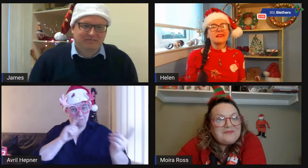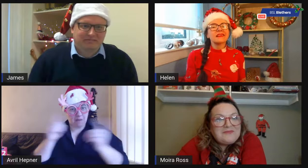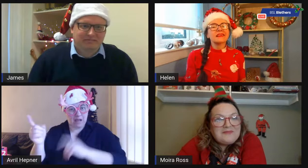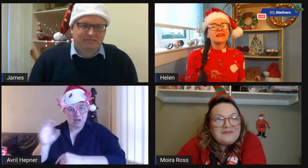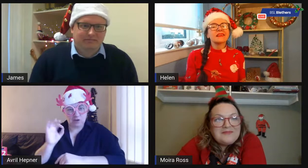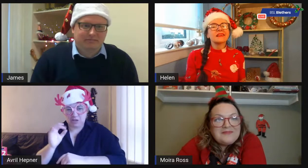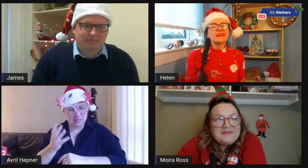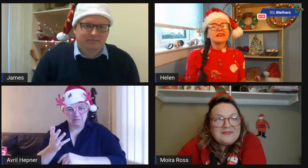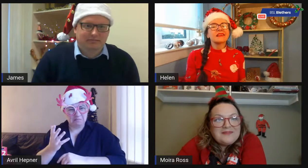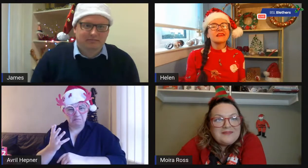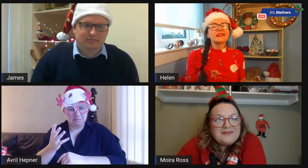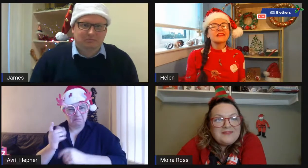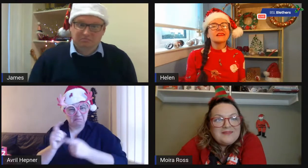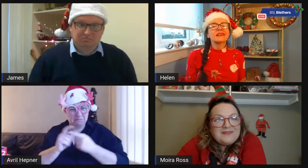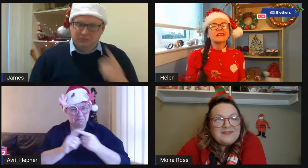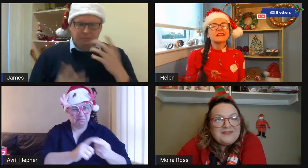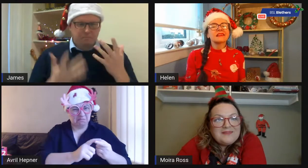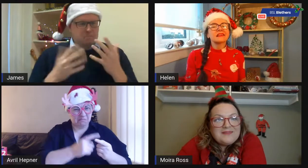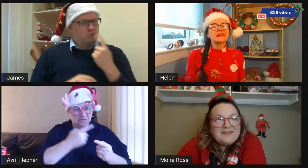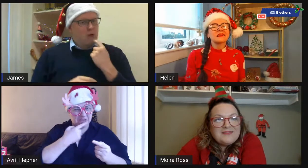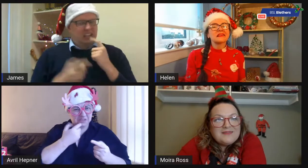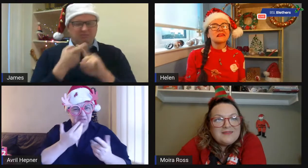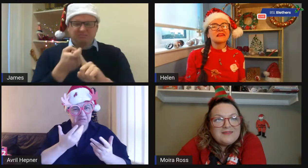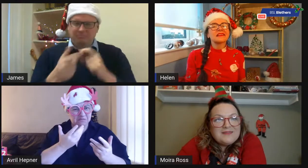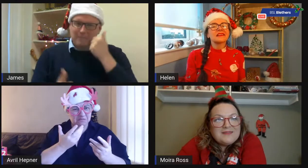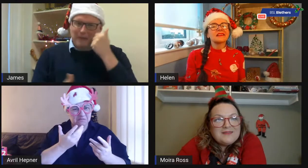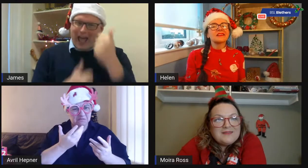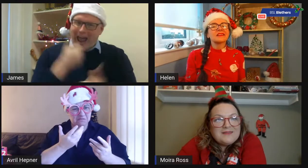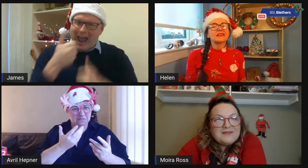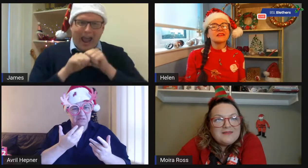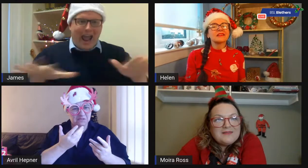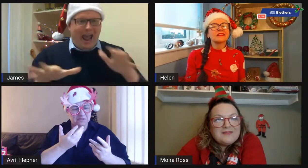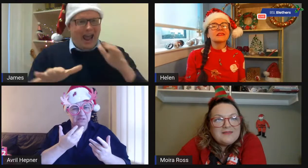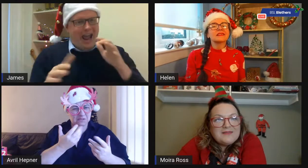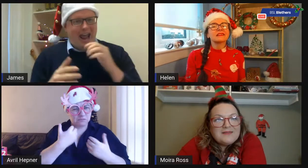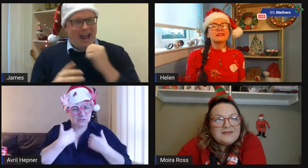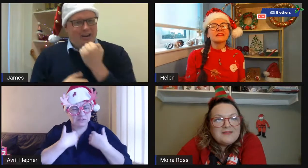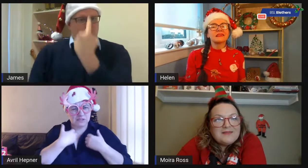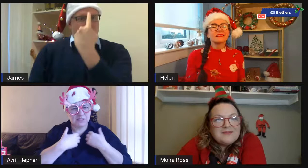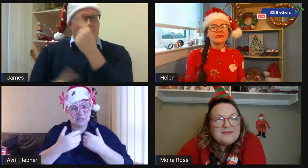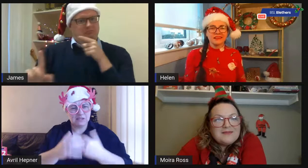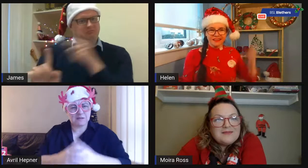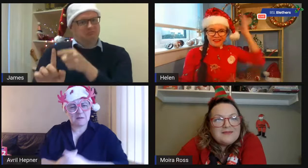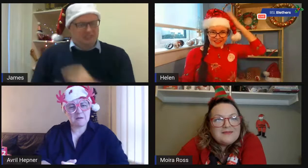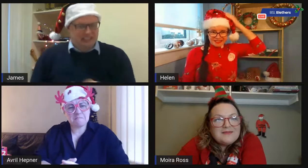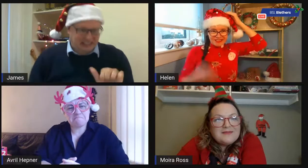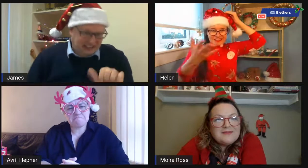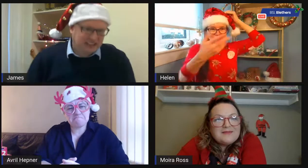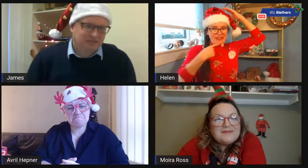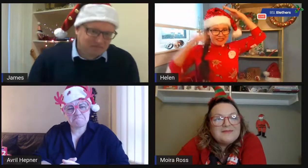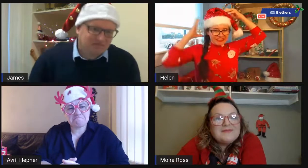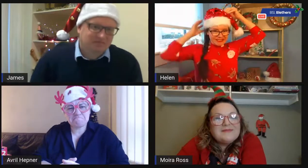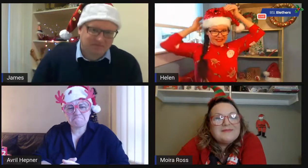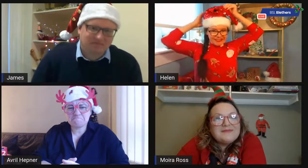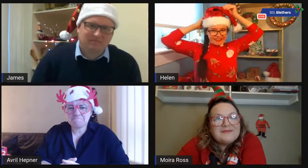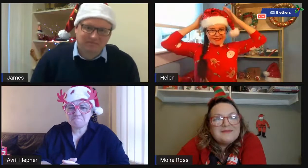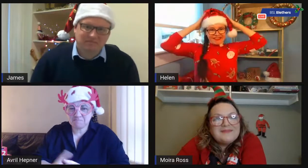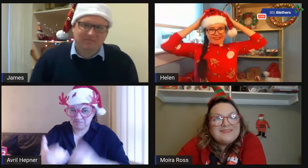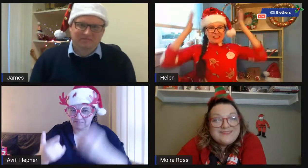and the bishop colours were red. Do you think it will ever go back to green again, do you think? Or do you think it's just I don't stuck as think red so. now? I think red is